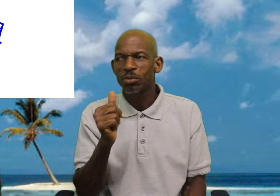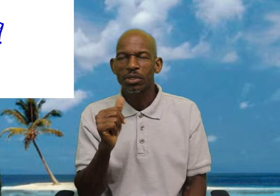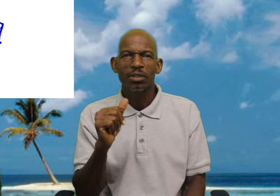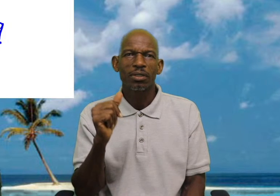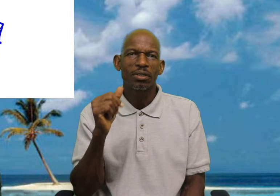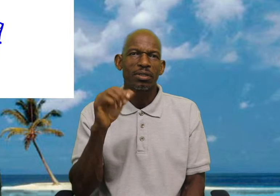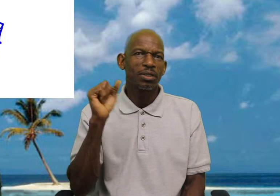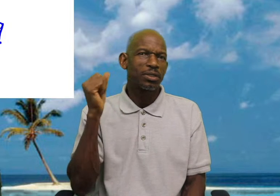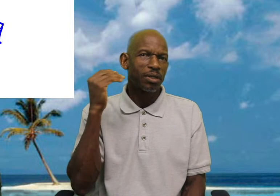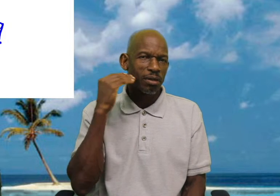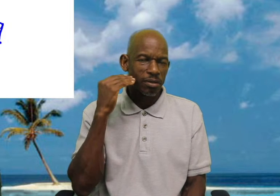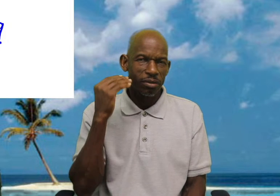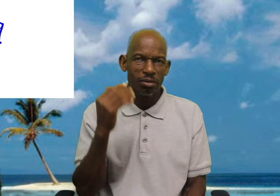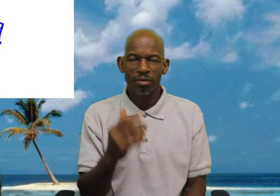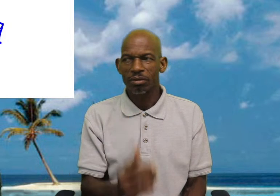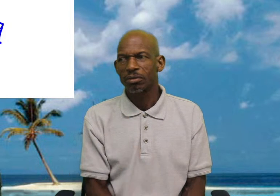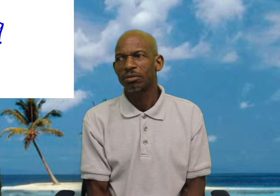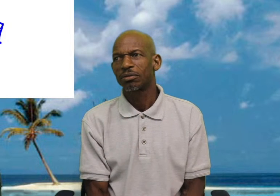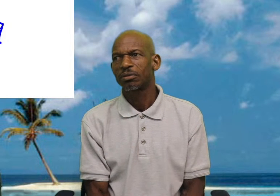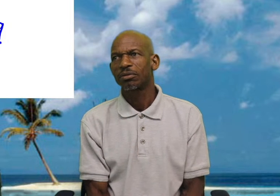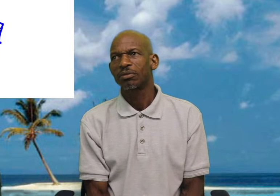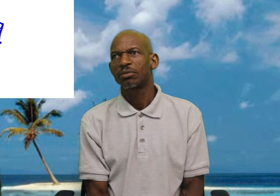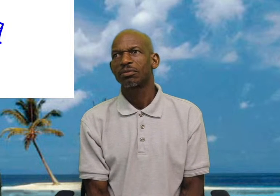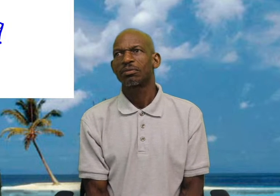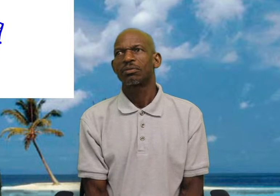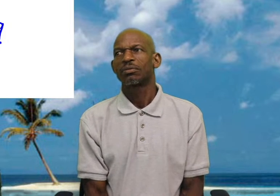out Sharon.